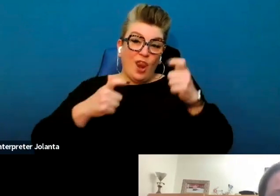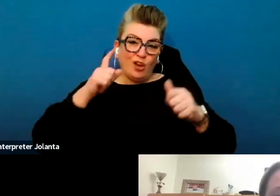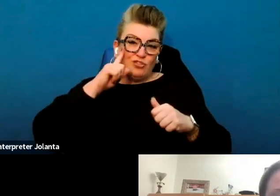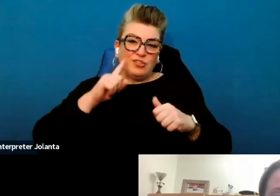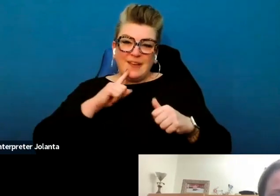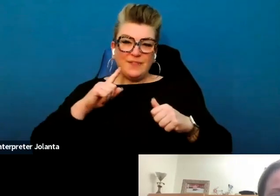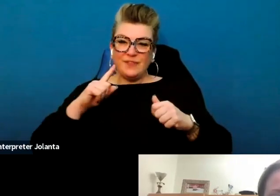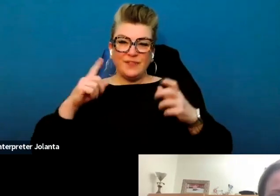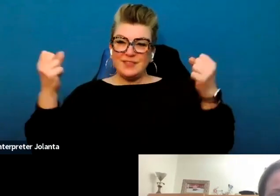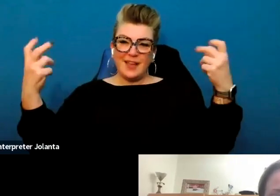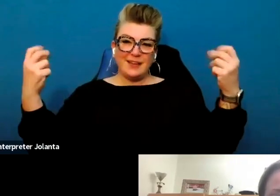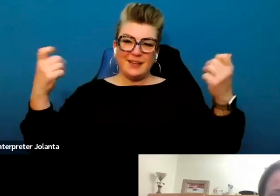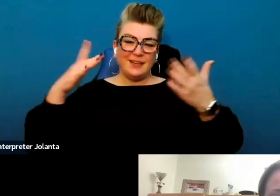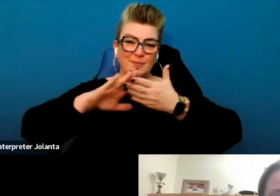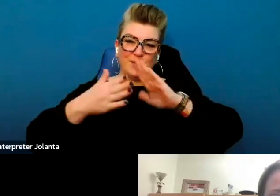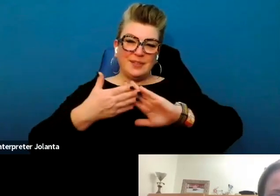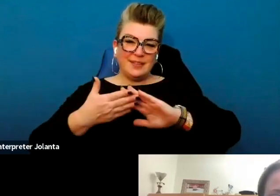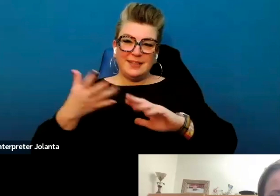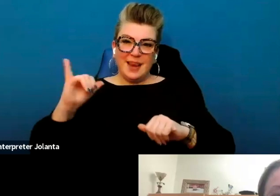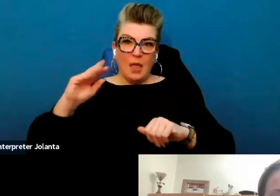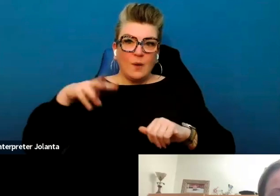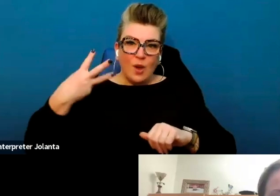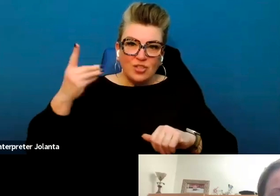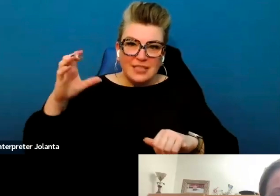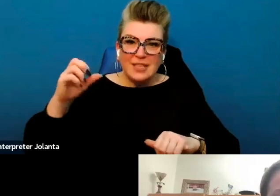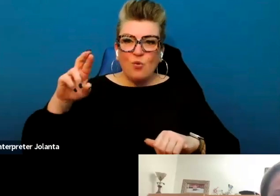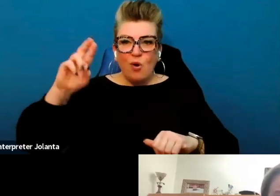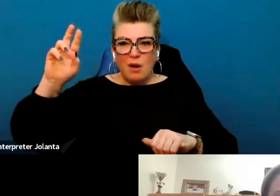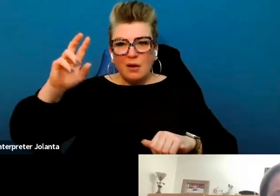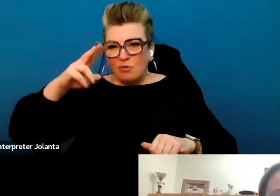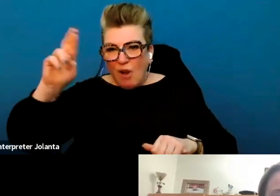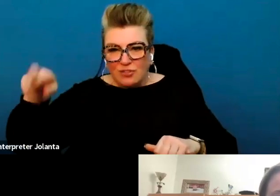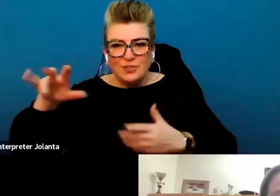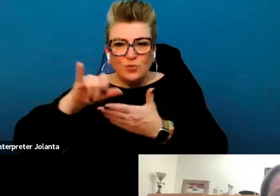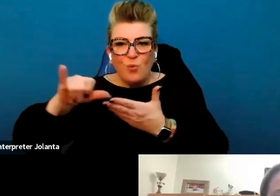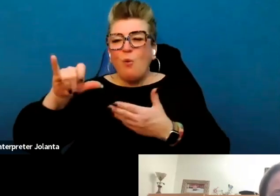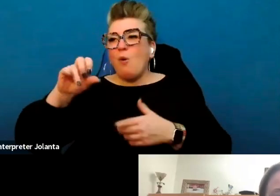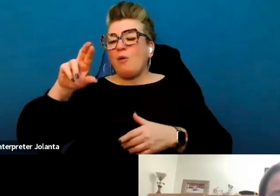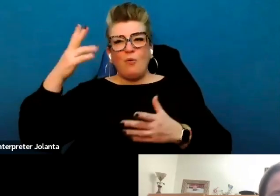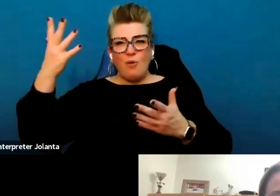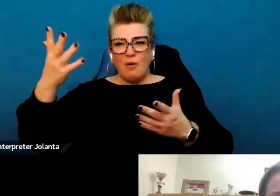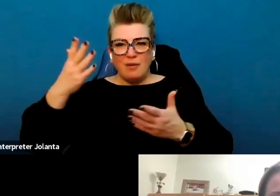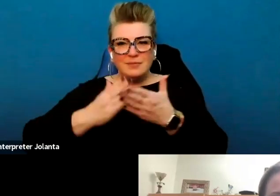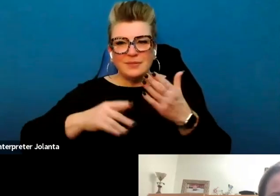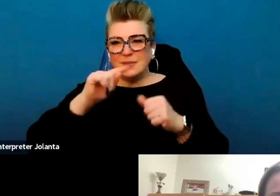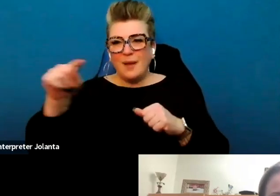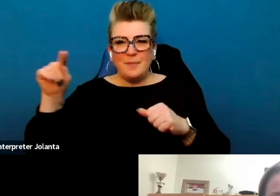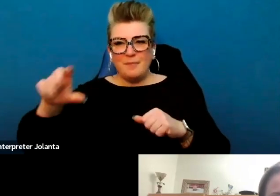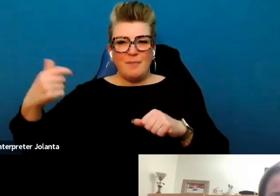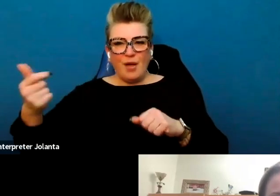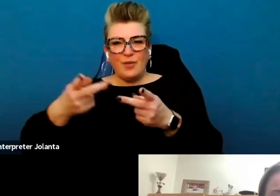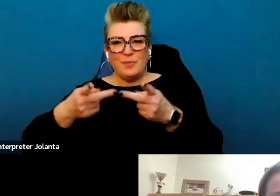community like you know, Washington D.C. or Rochester or some of these other cities.